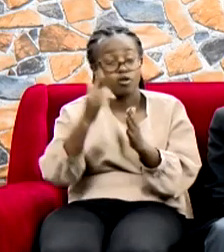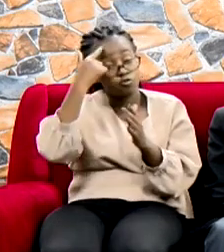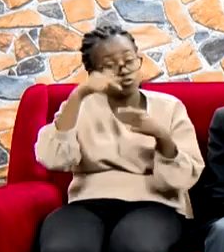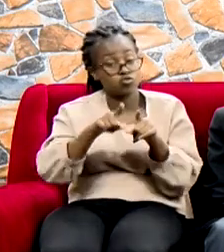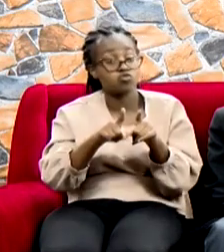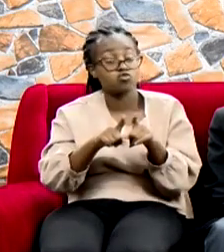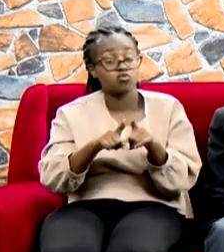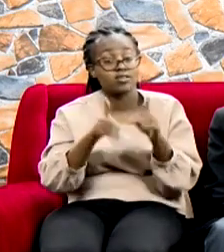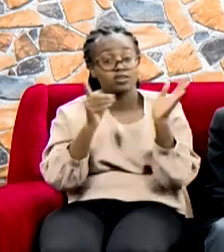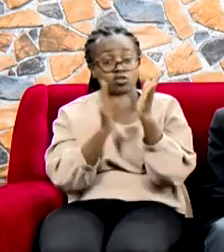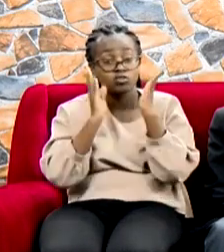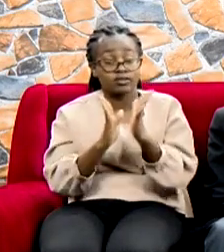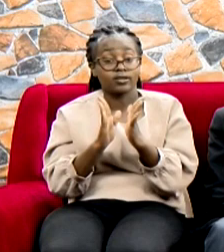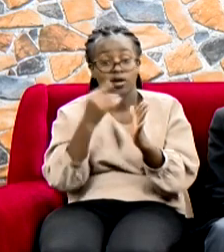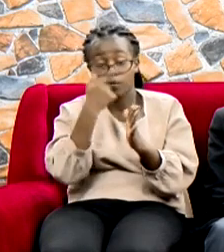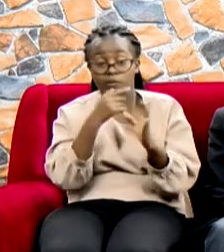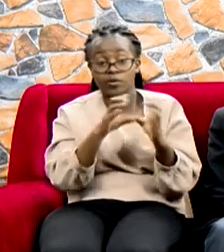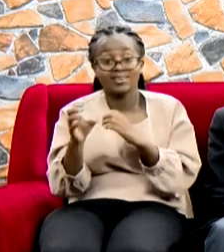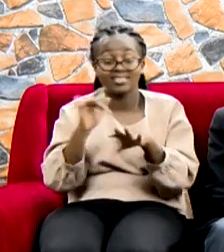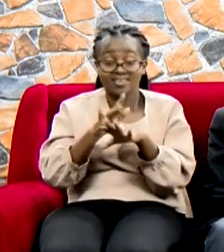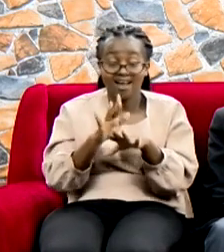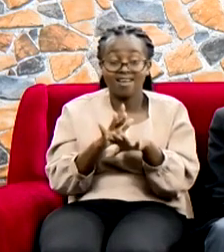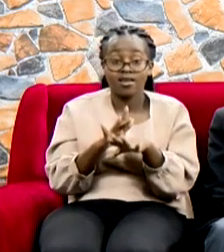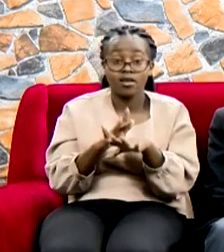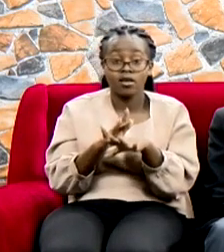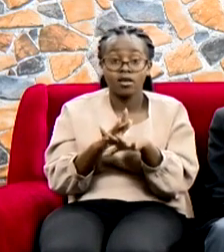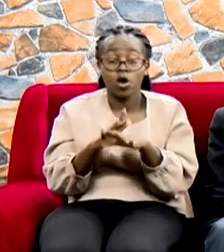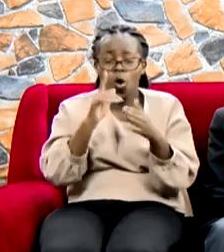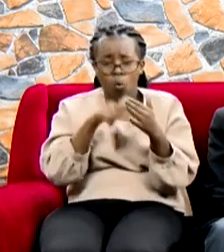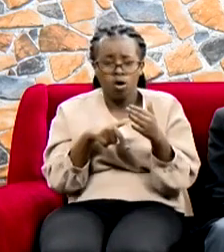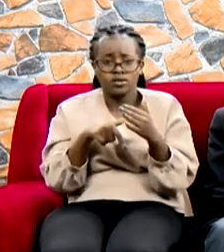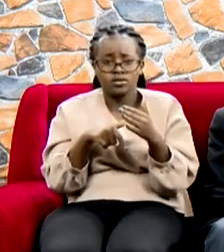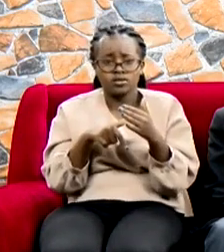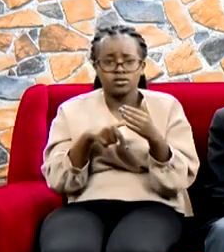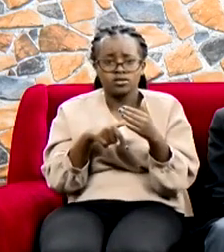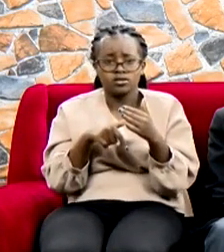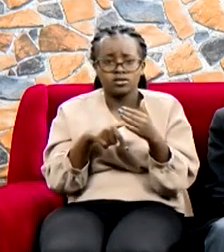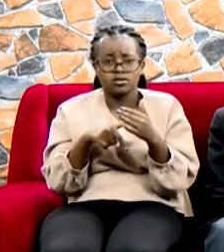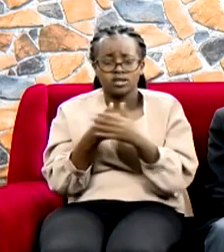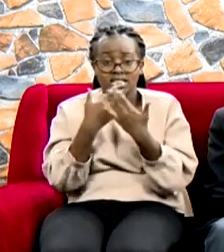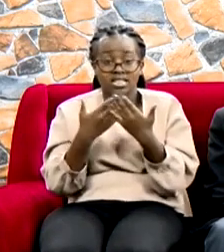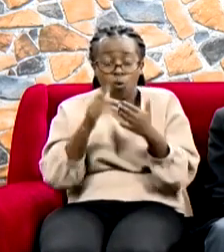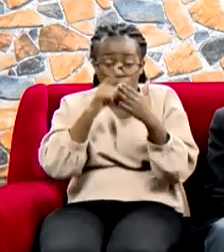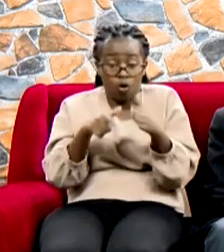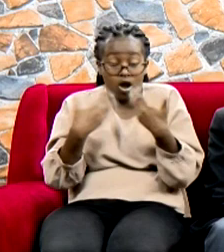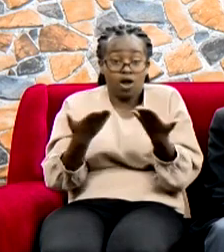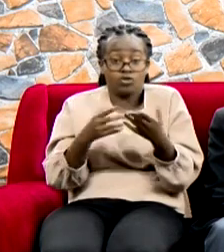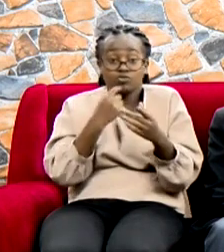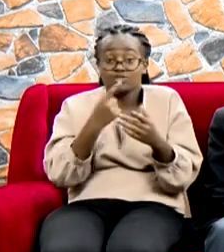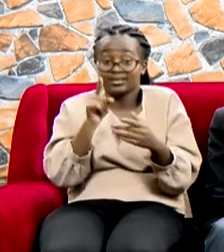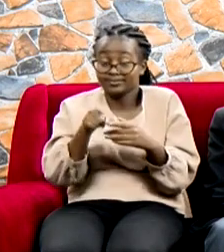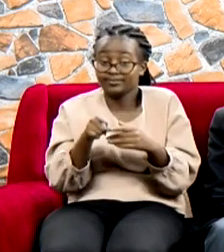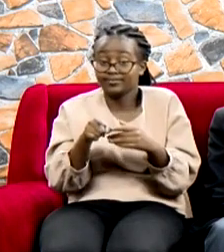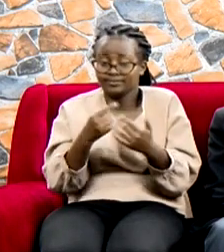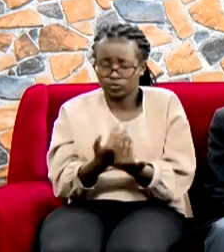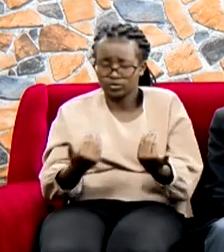you as a professional who does the early intervention, what is the extraordinary? How do you tell